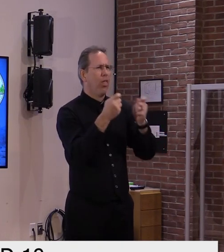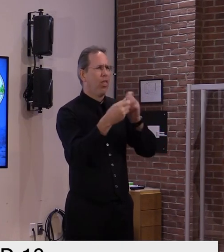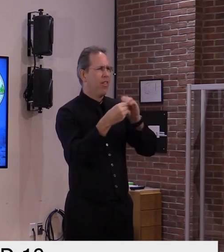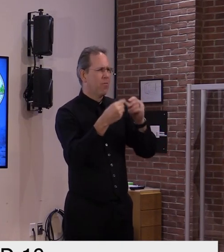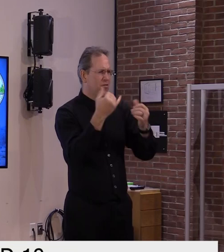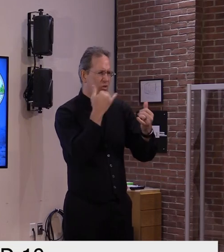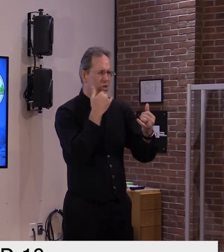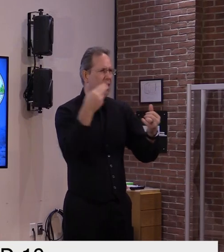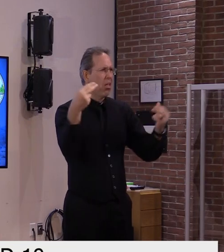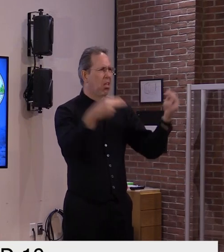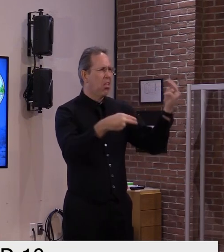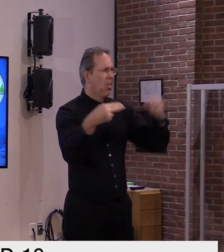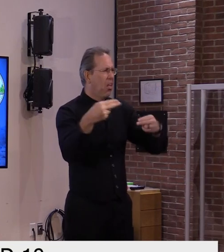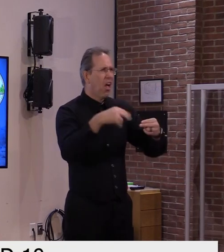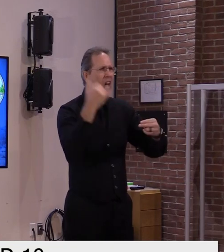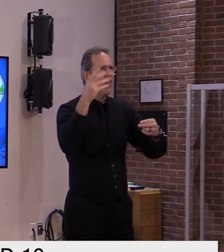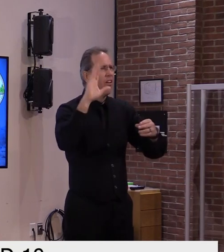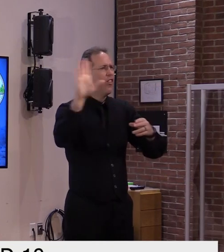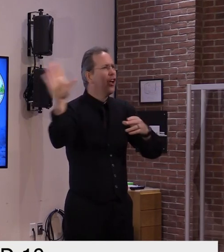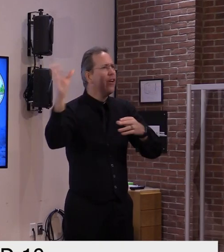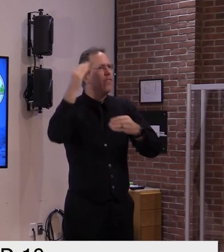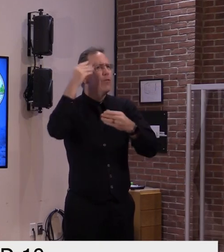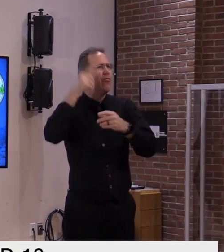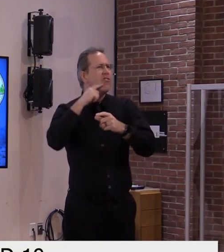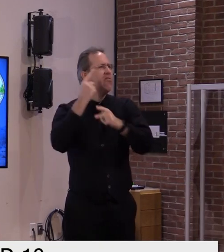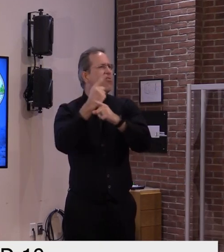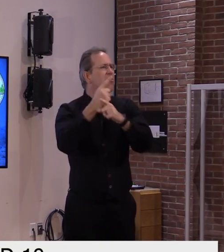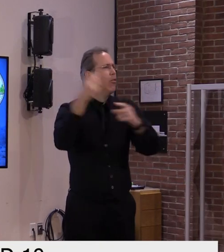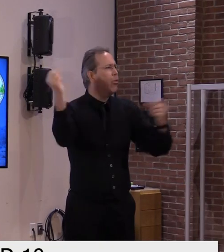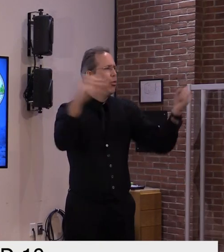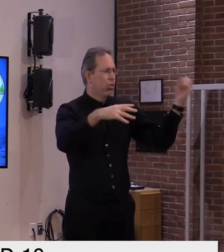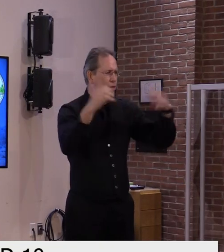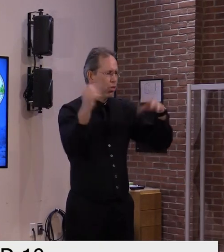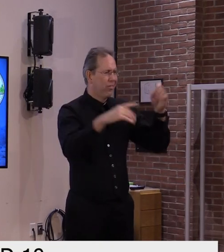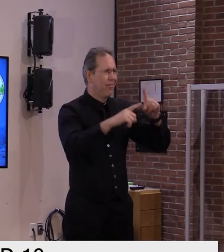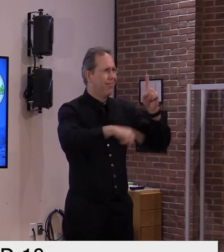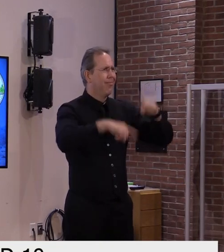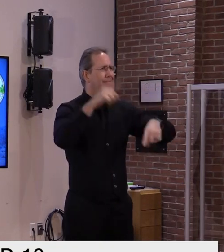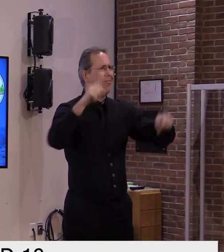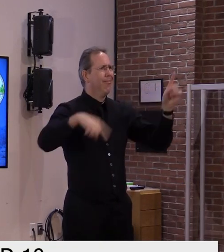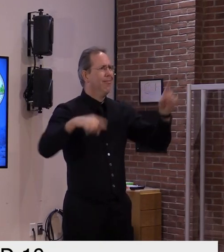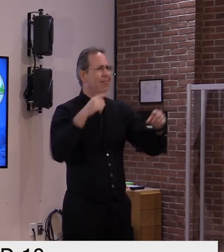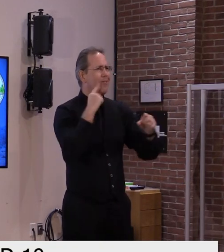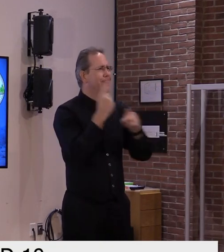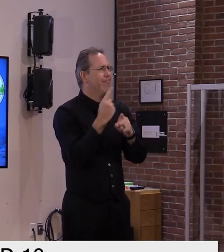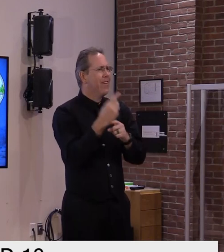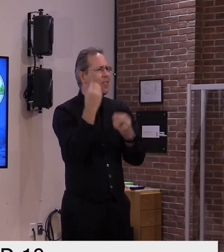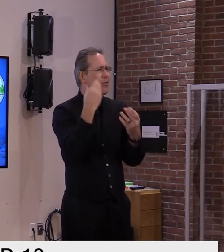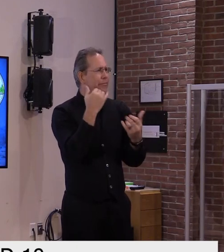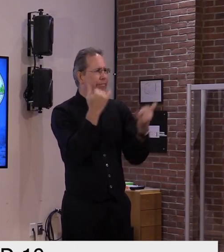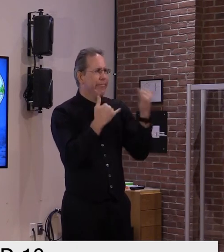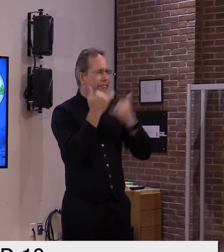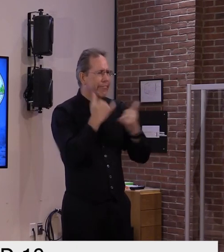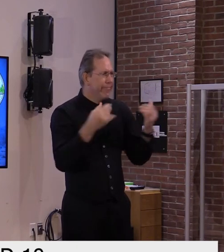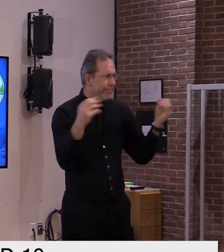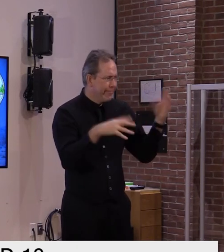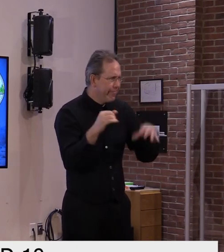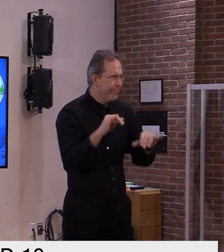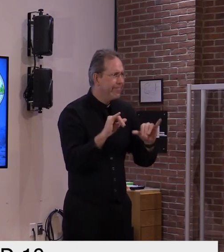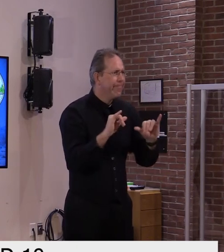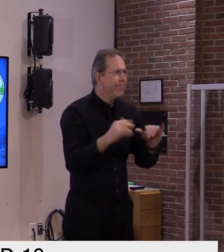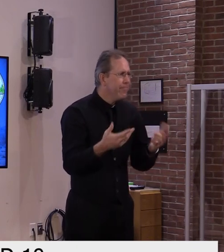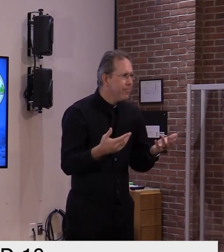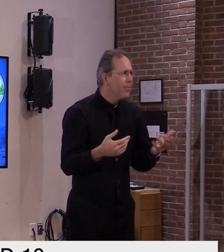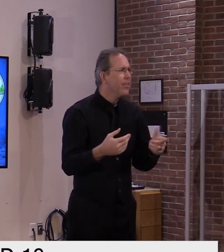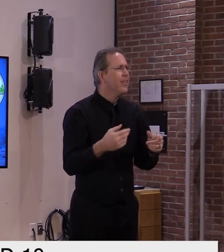reasons. And my fear is that they're using law-abiding citizens of Vermont and other states